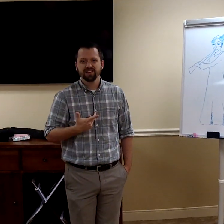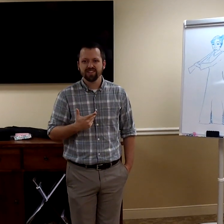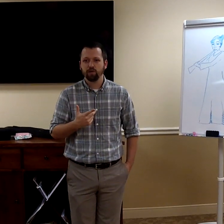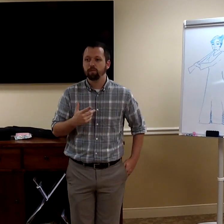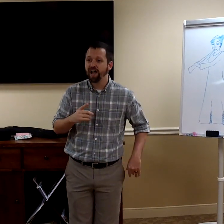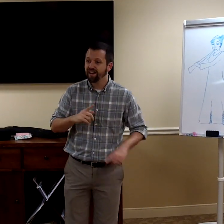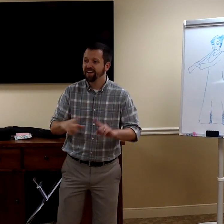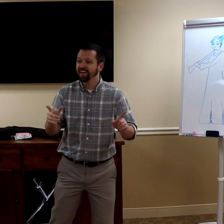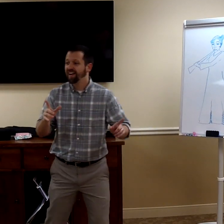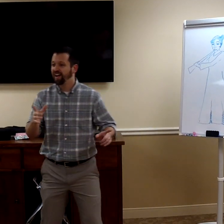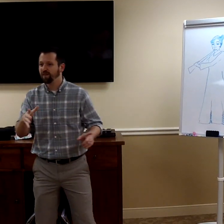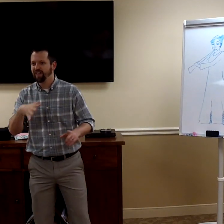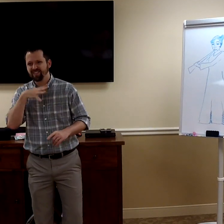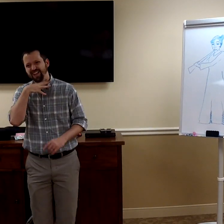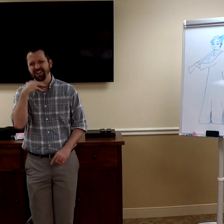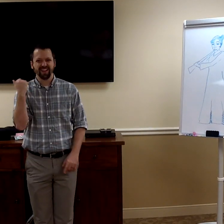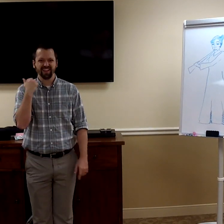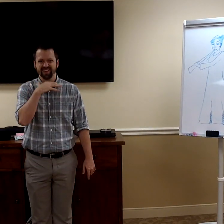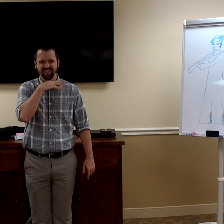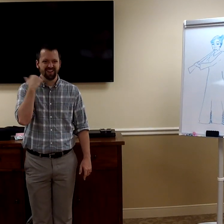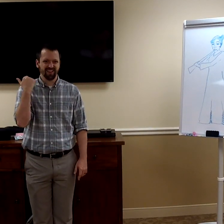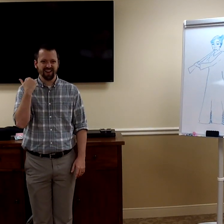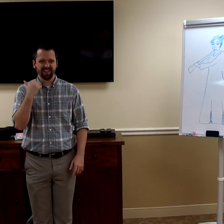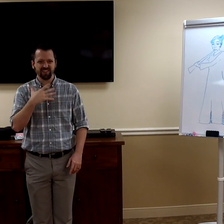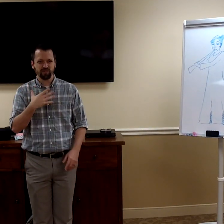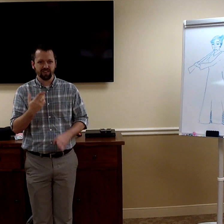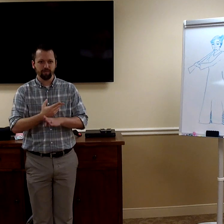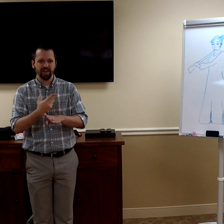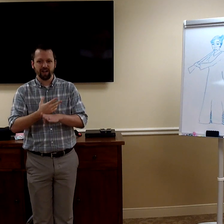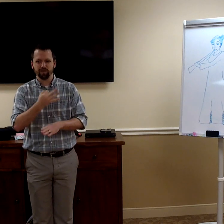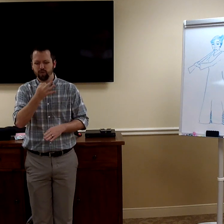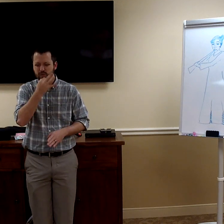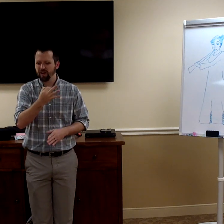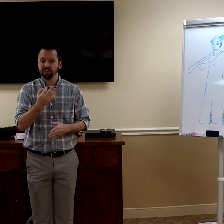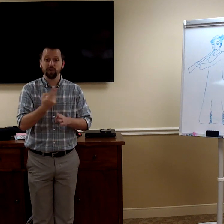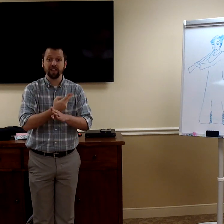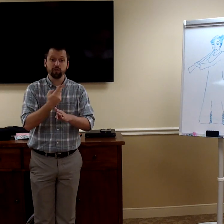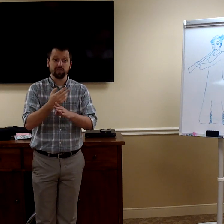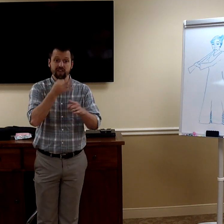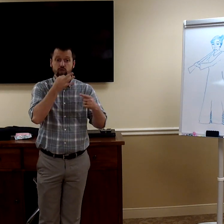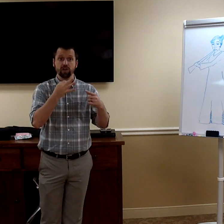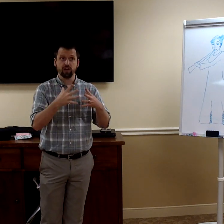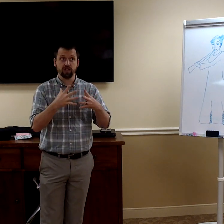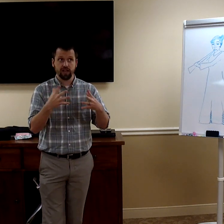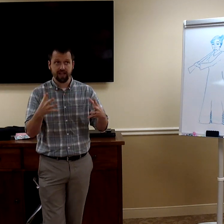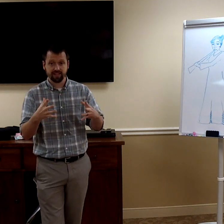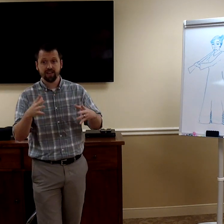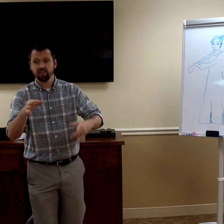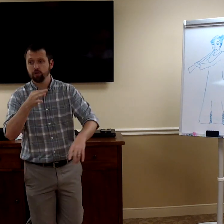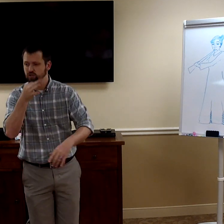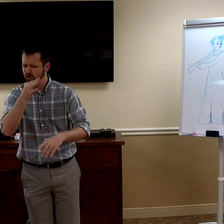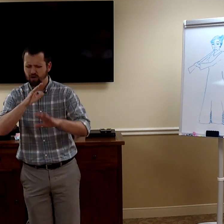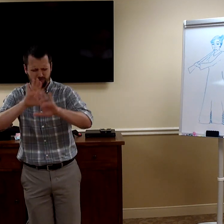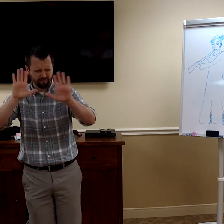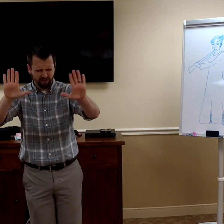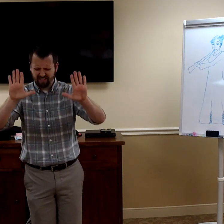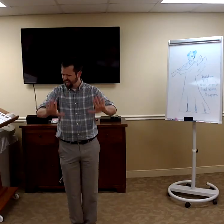So, but that's I like this sign a lot. I like to use it, but I use this one a lot. So, but you all